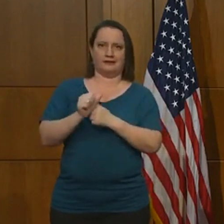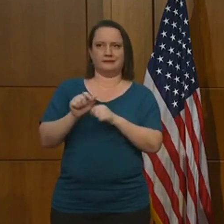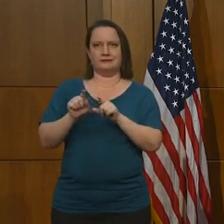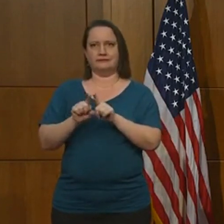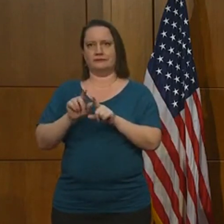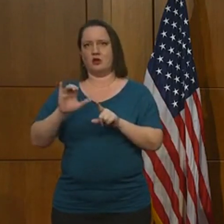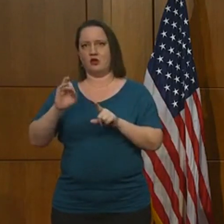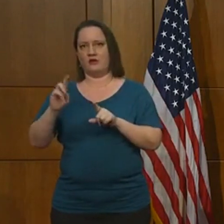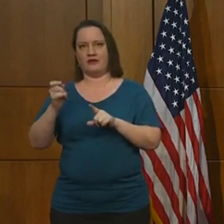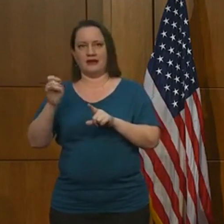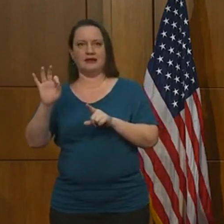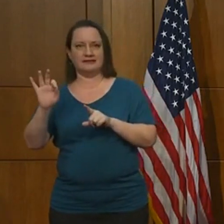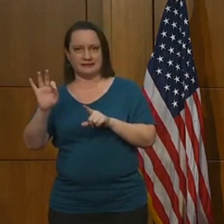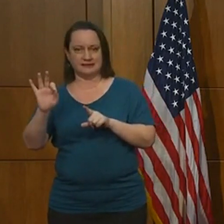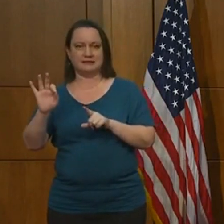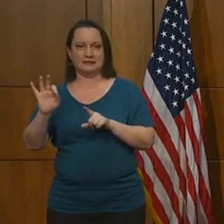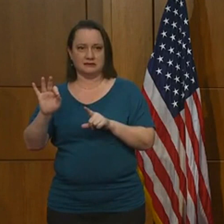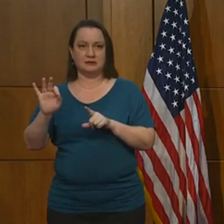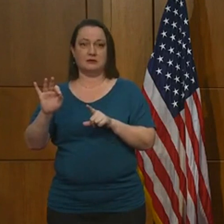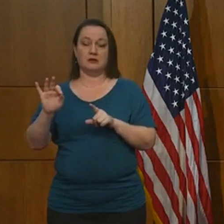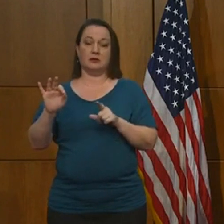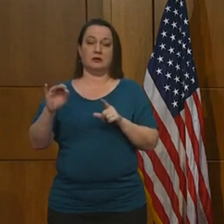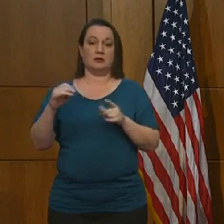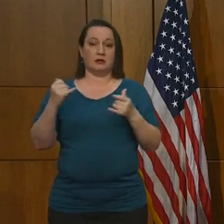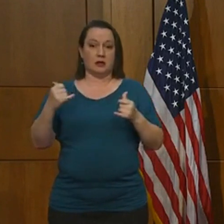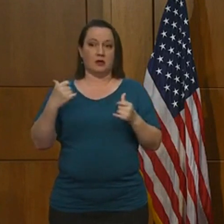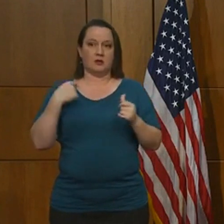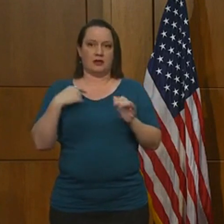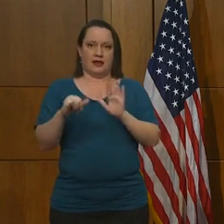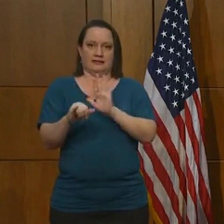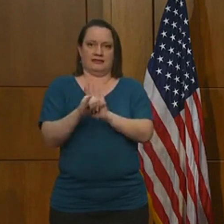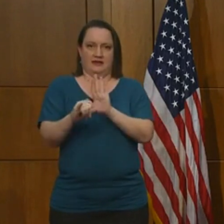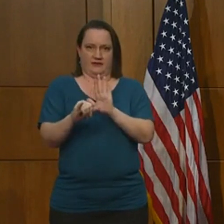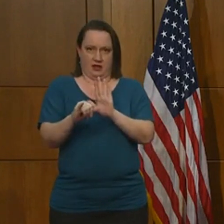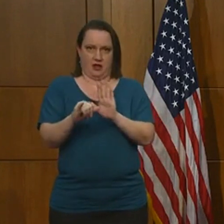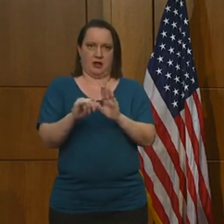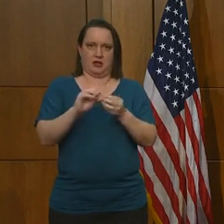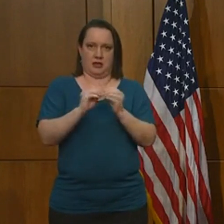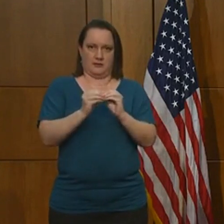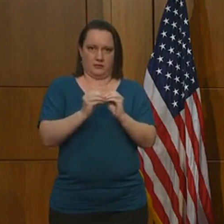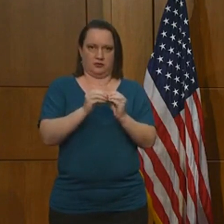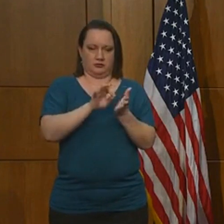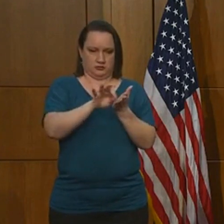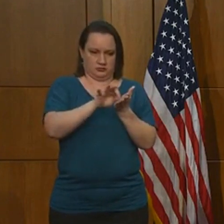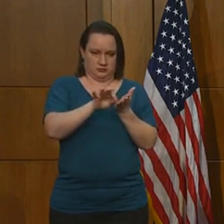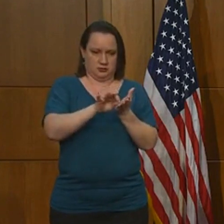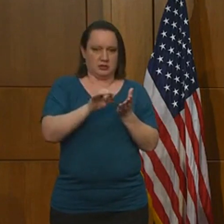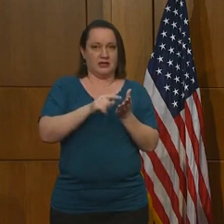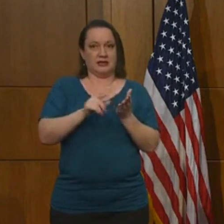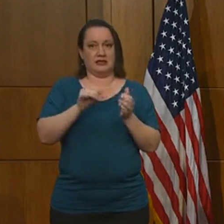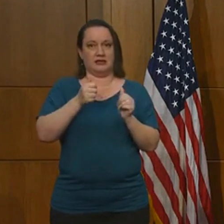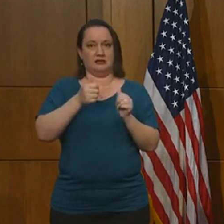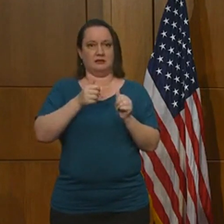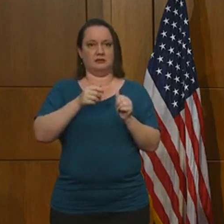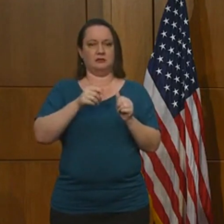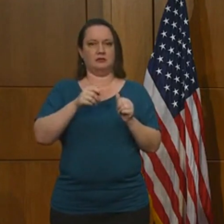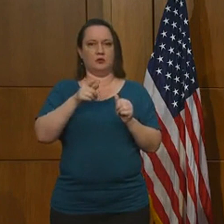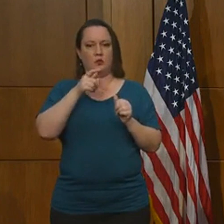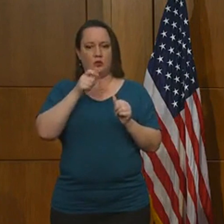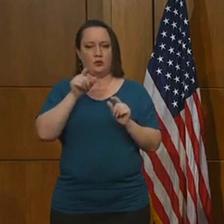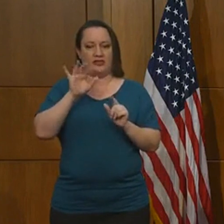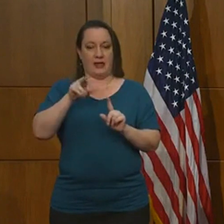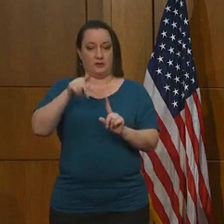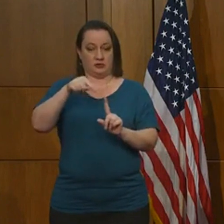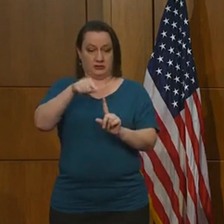in the population is identifying cases when they come up and then tracking their contacts